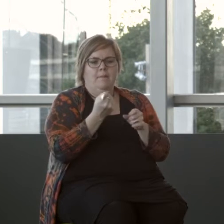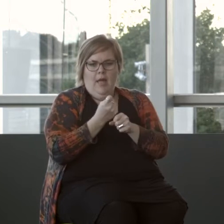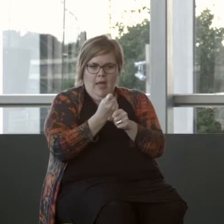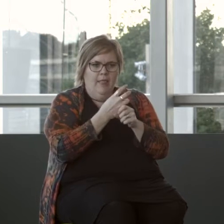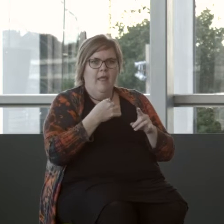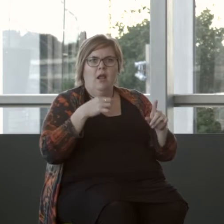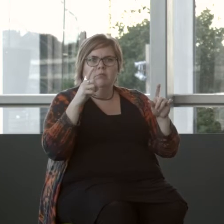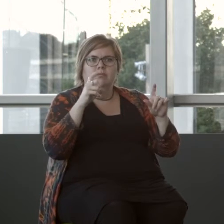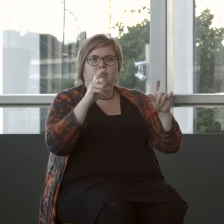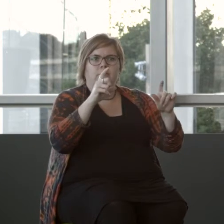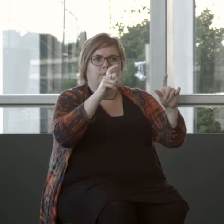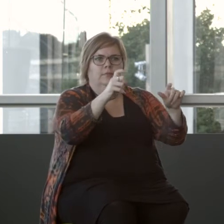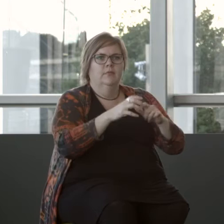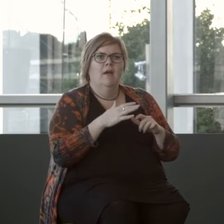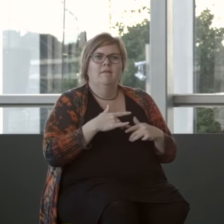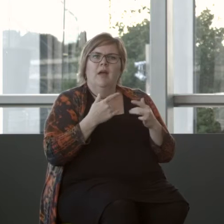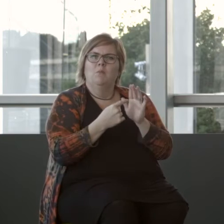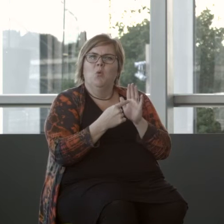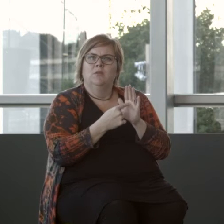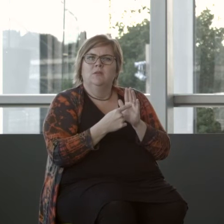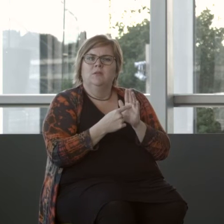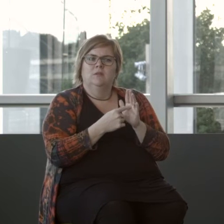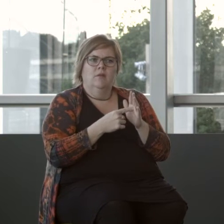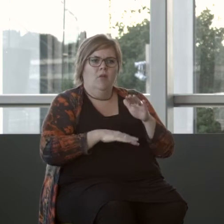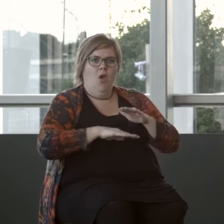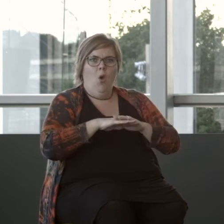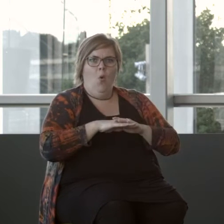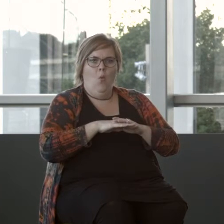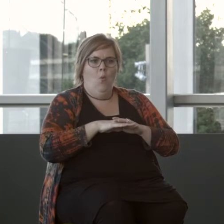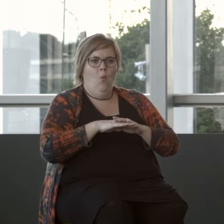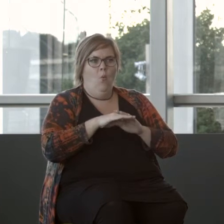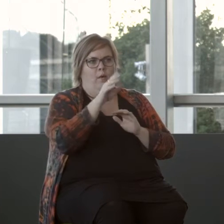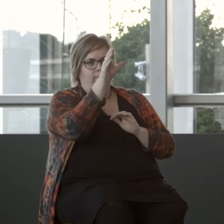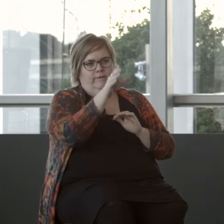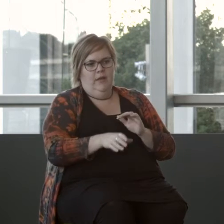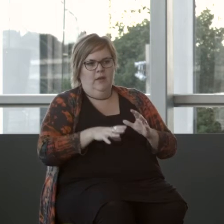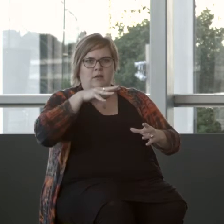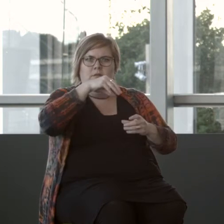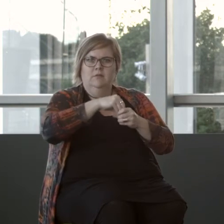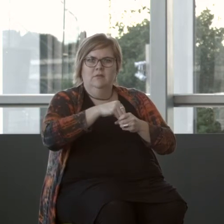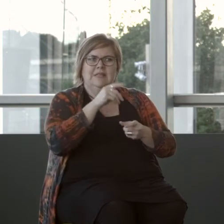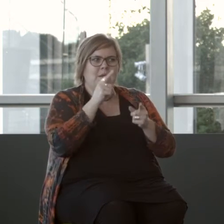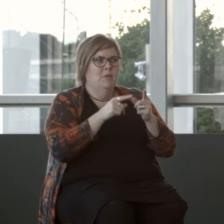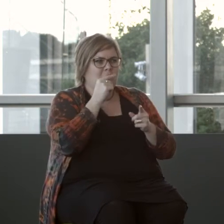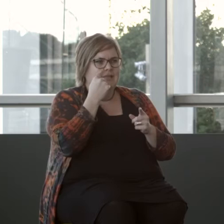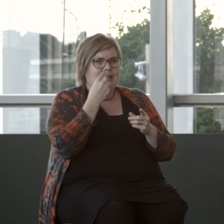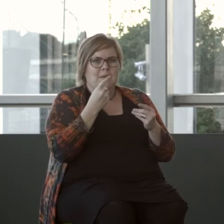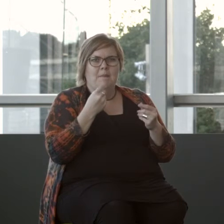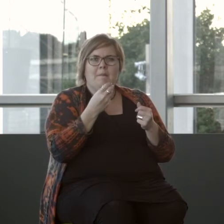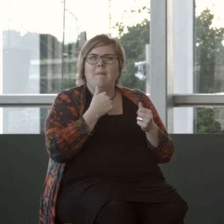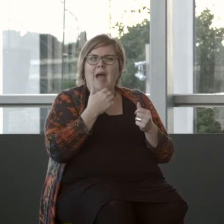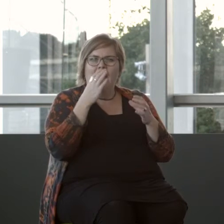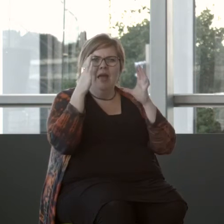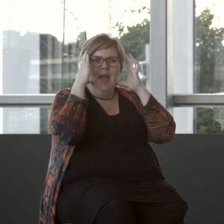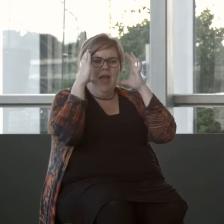like it was quite important to incorporate the whole figure. And sometimes, you know, you could see a bit of my head, but